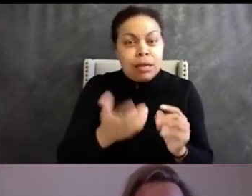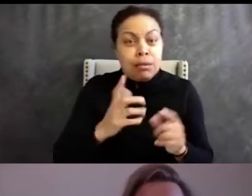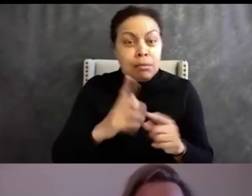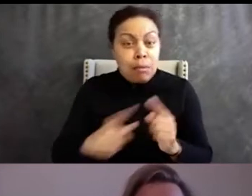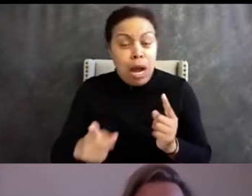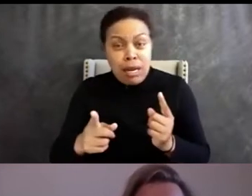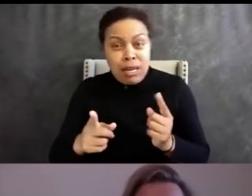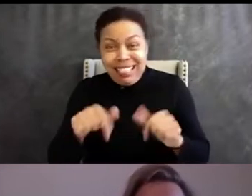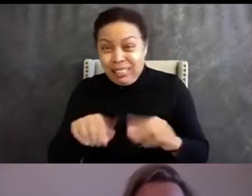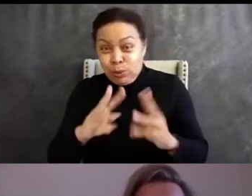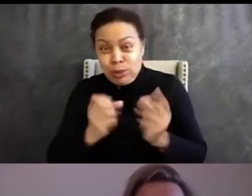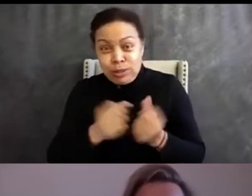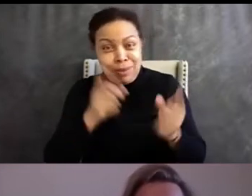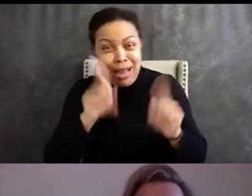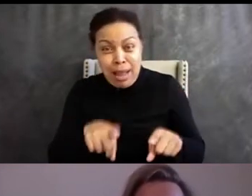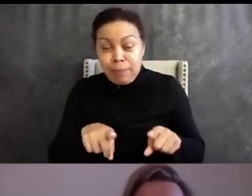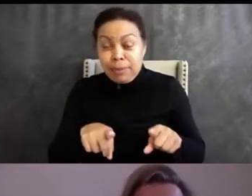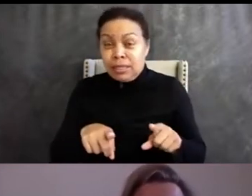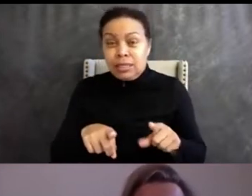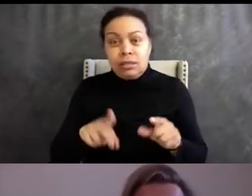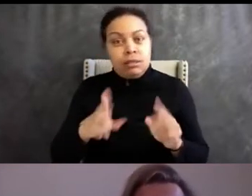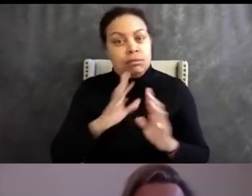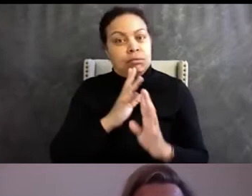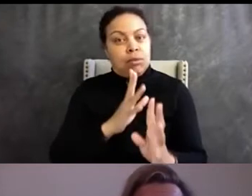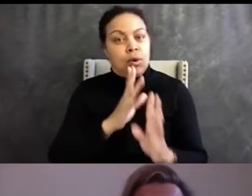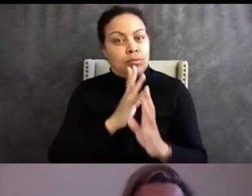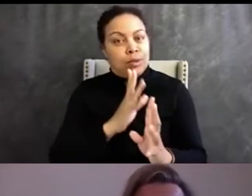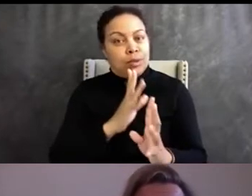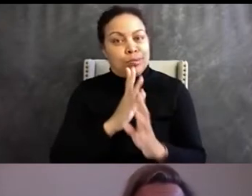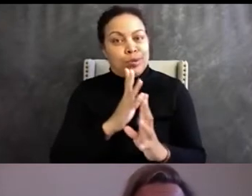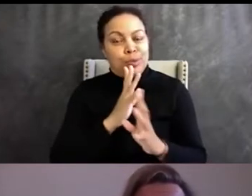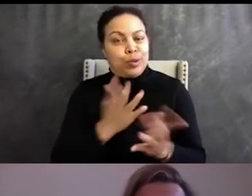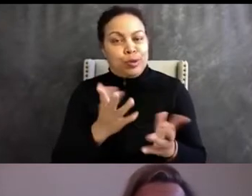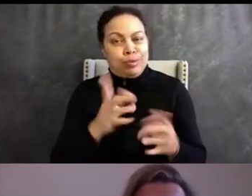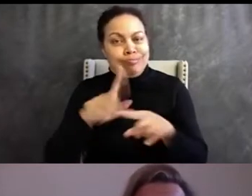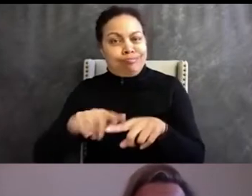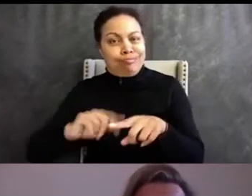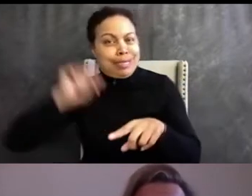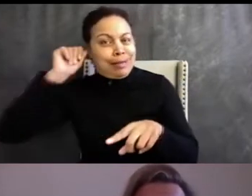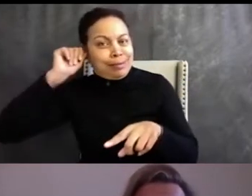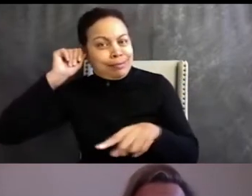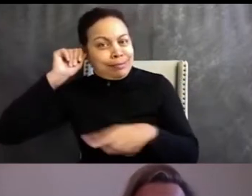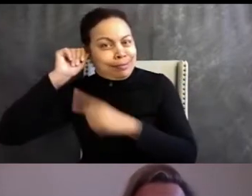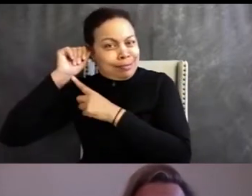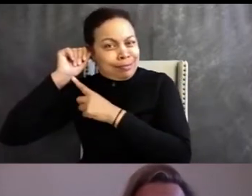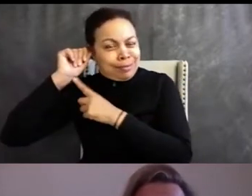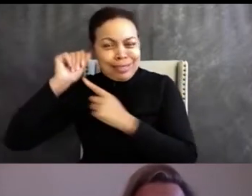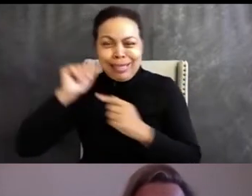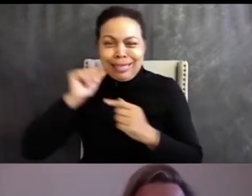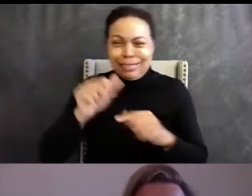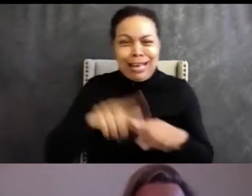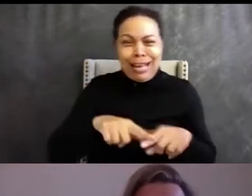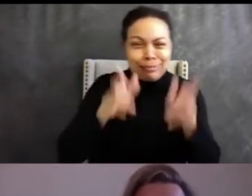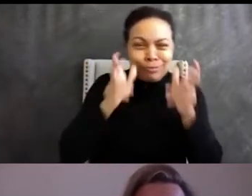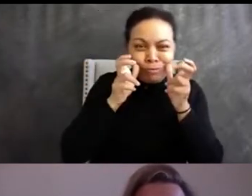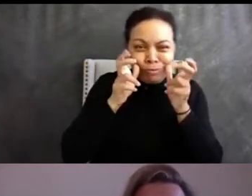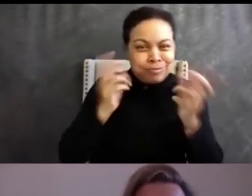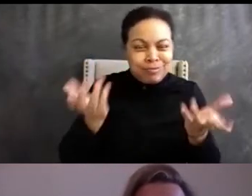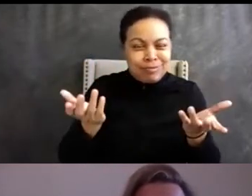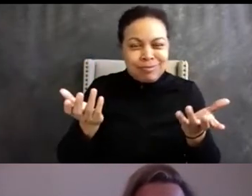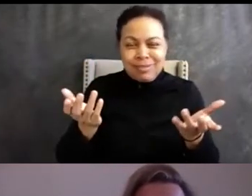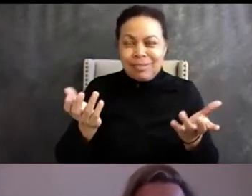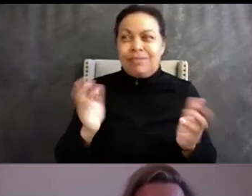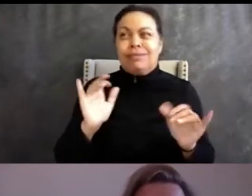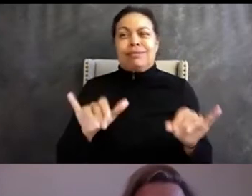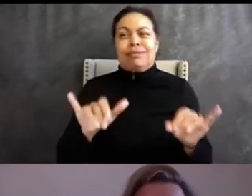happening largely auditory. And so thinking about these small things of areas of, oh, how can I make my immediate